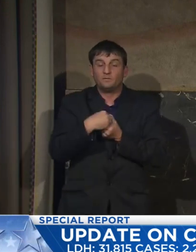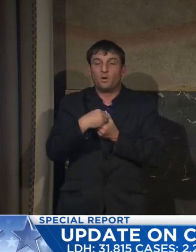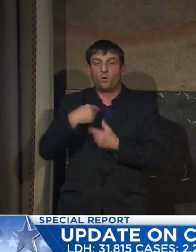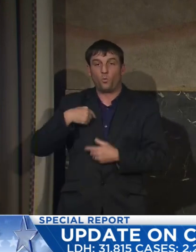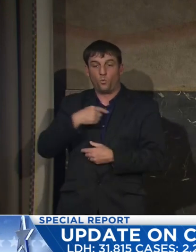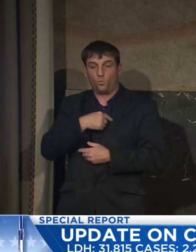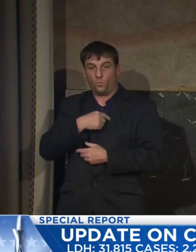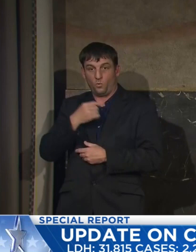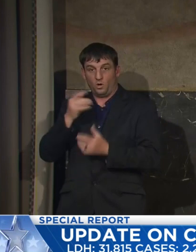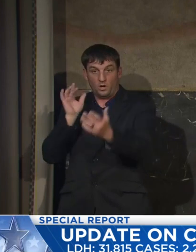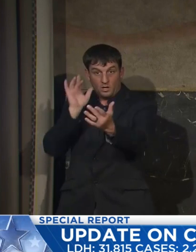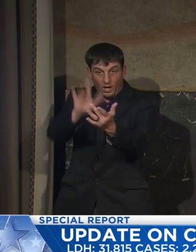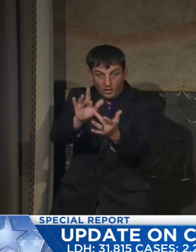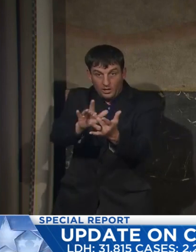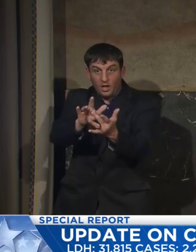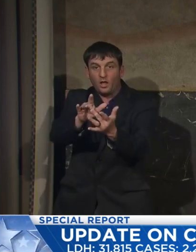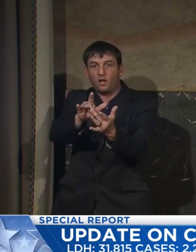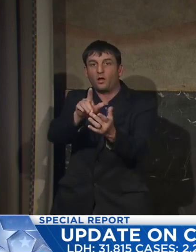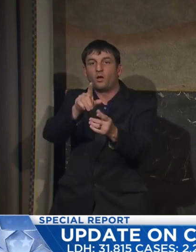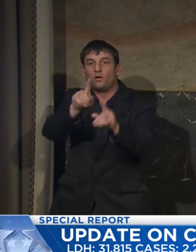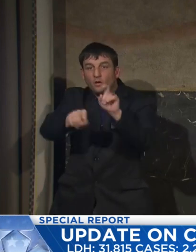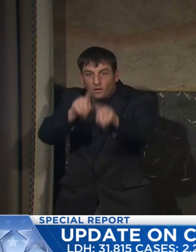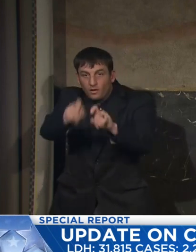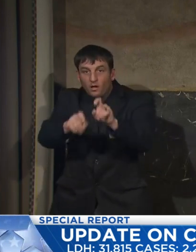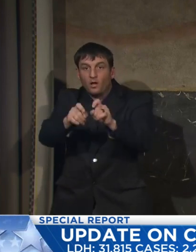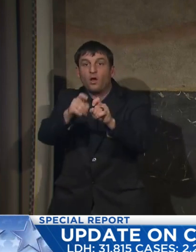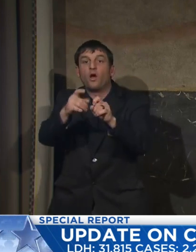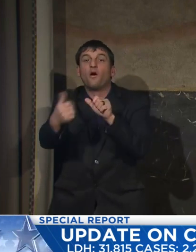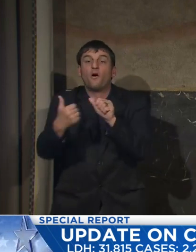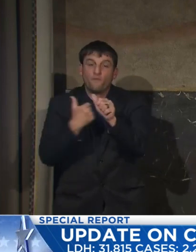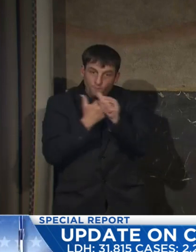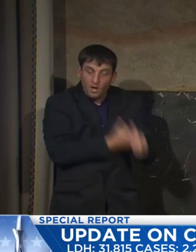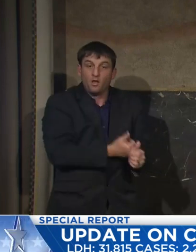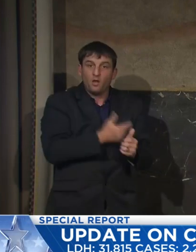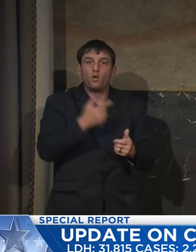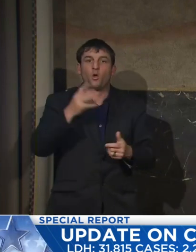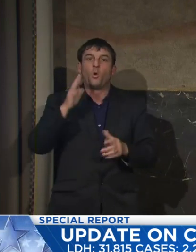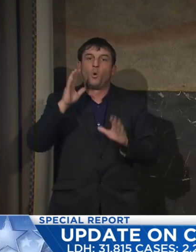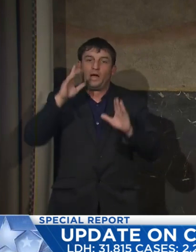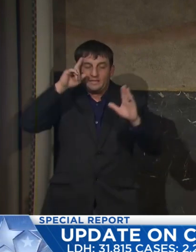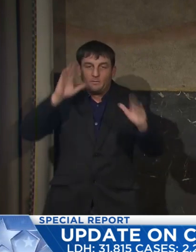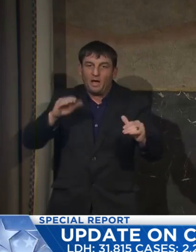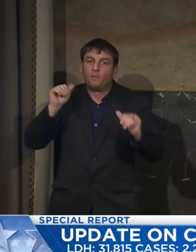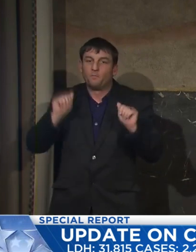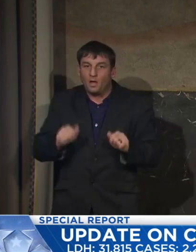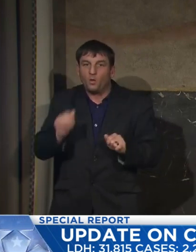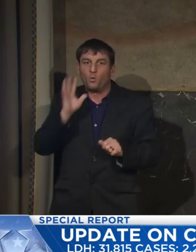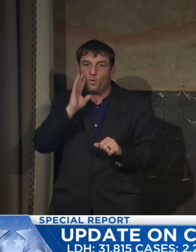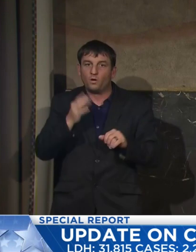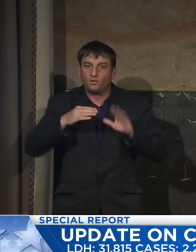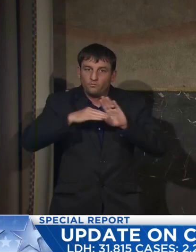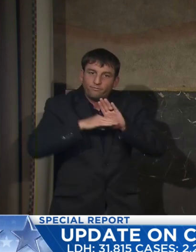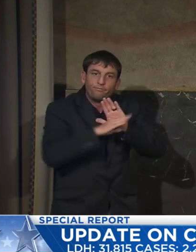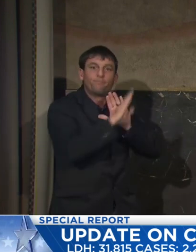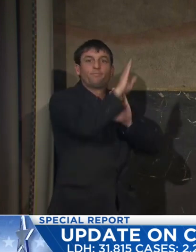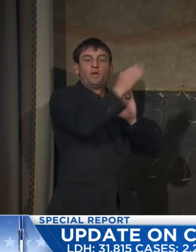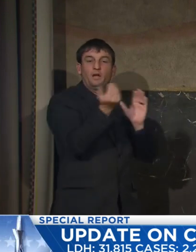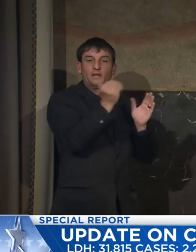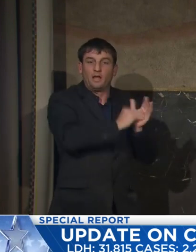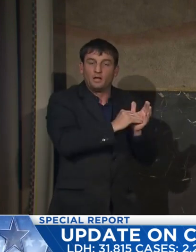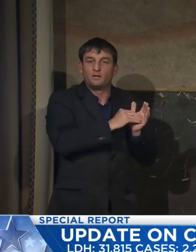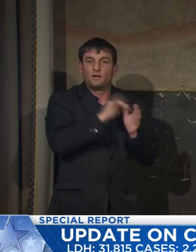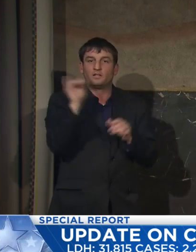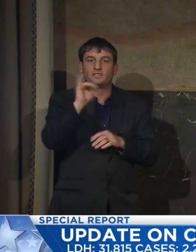that there would be a challenge and that we would see a growth in cases again, and that we would have you know, the same kind of picture that we